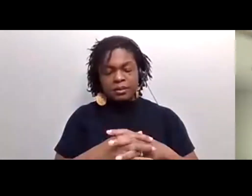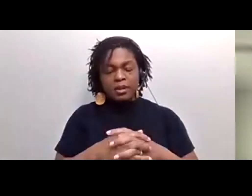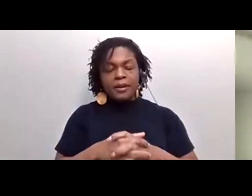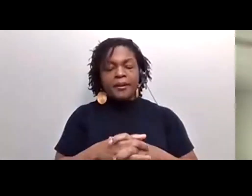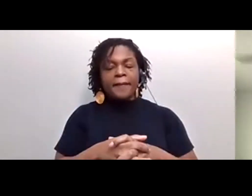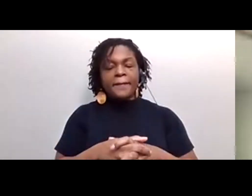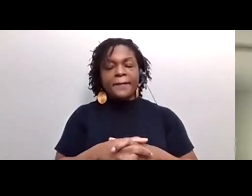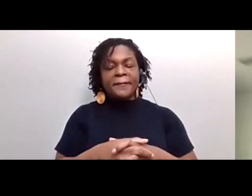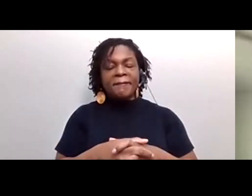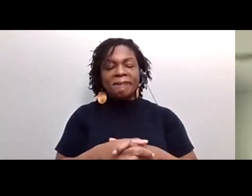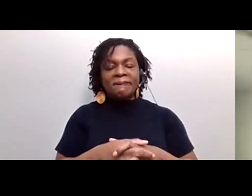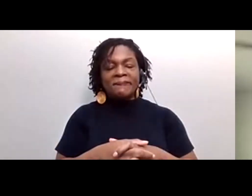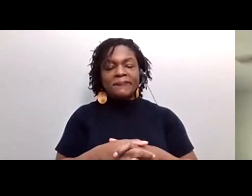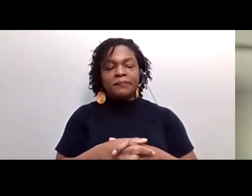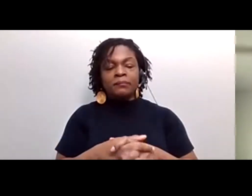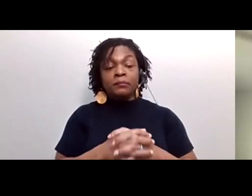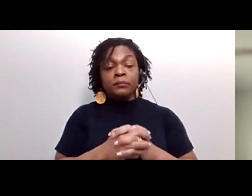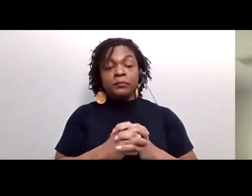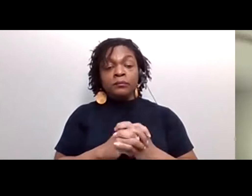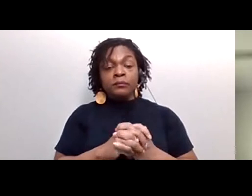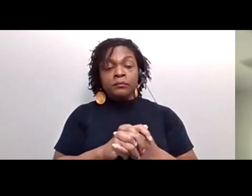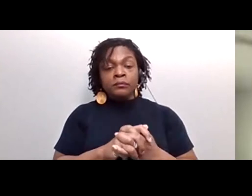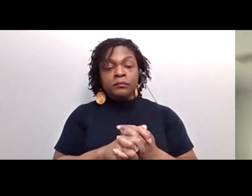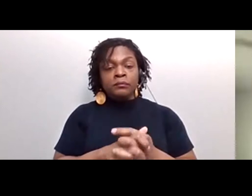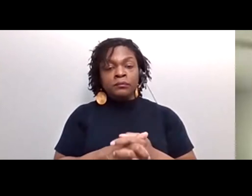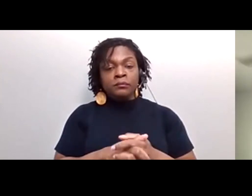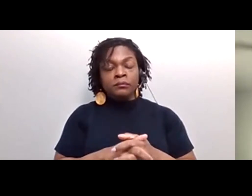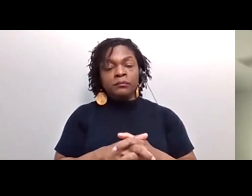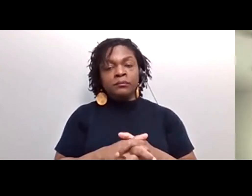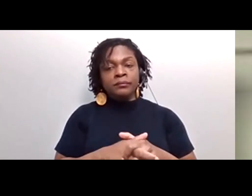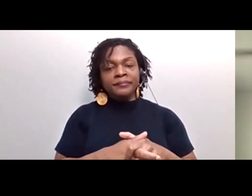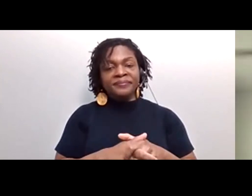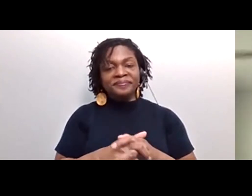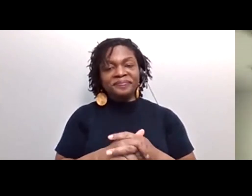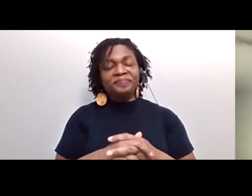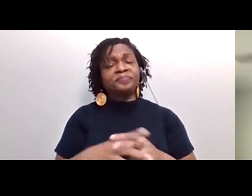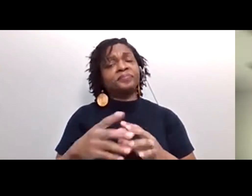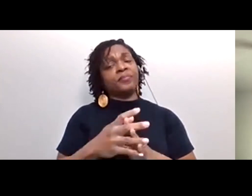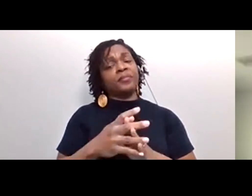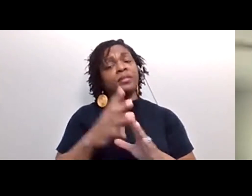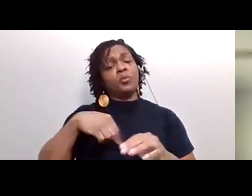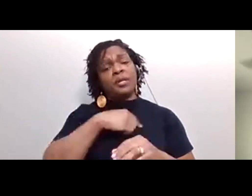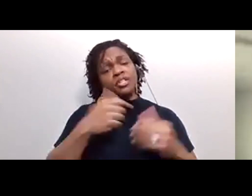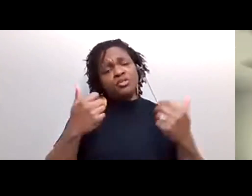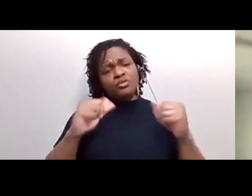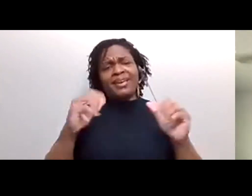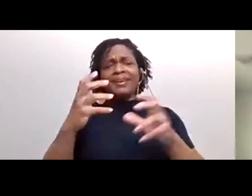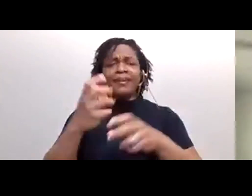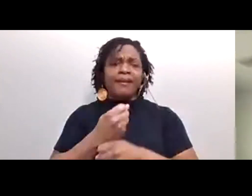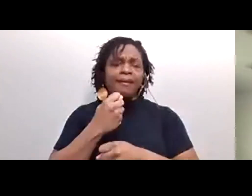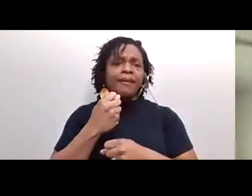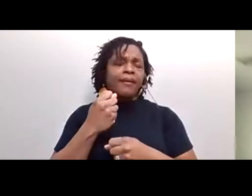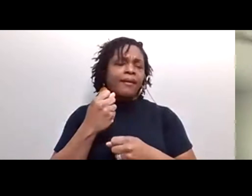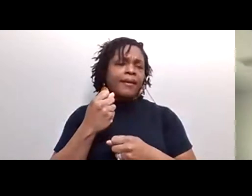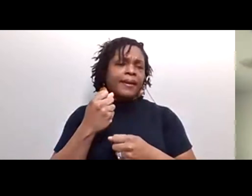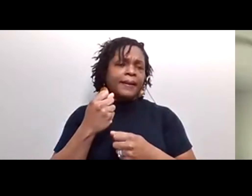We're trying to get a unified message and to get the